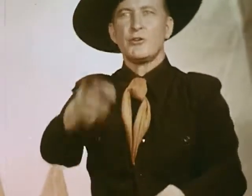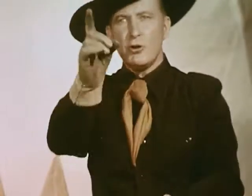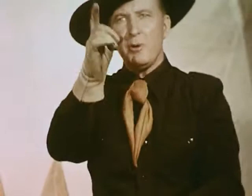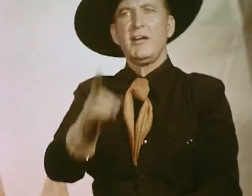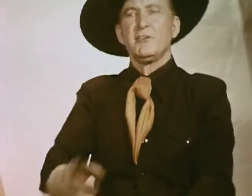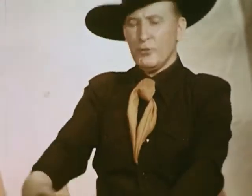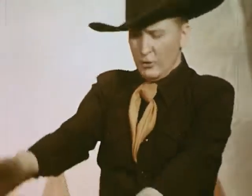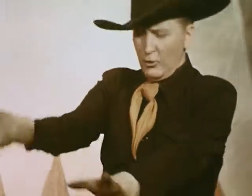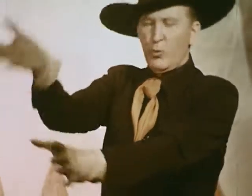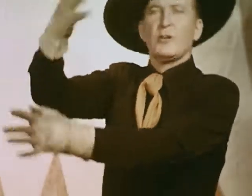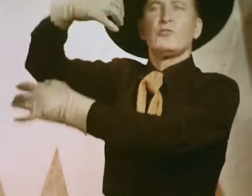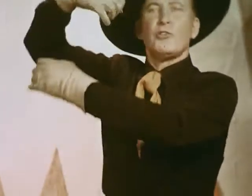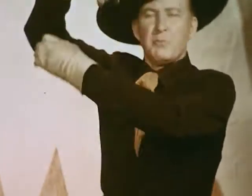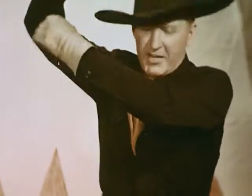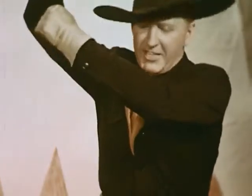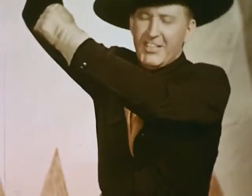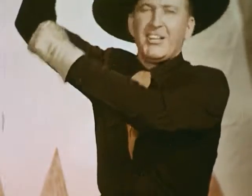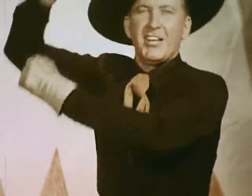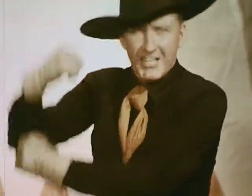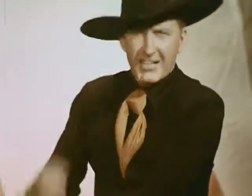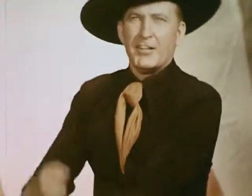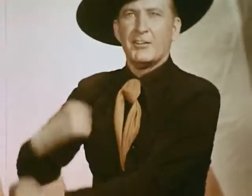your band will remain here.